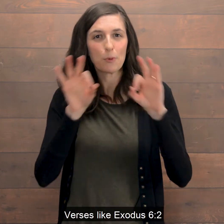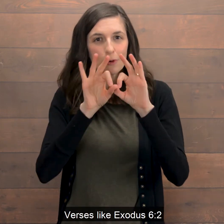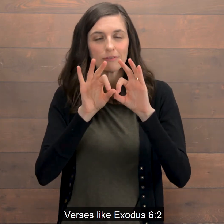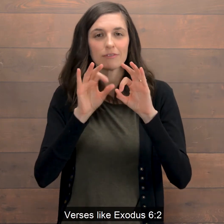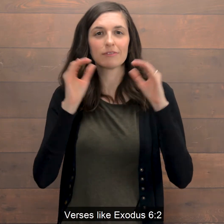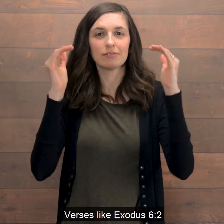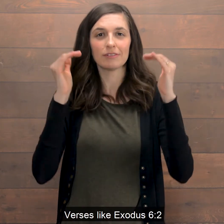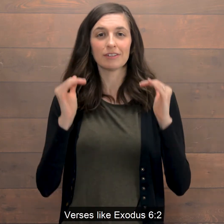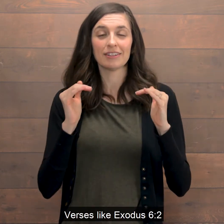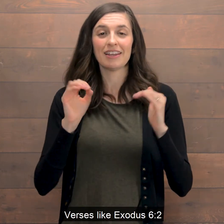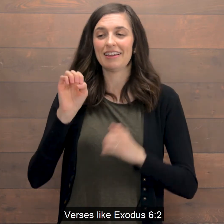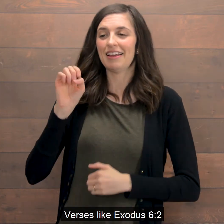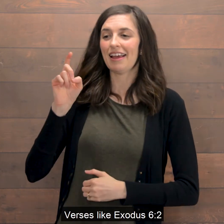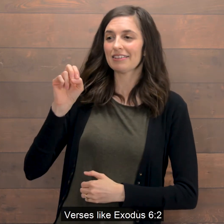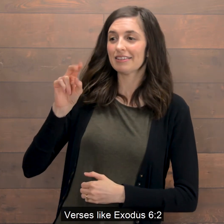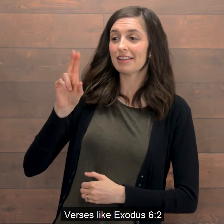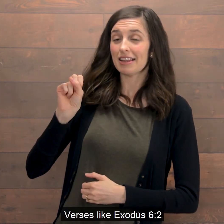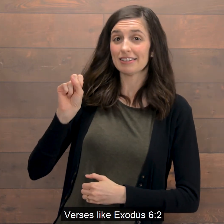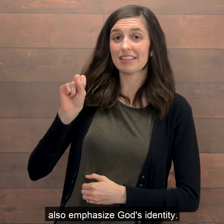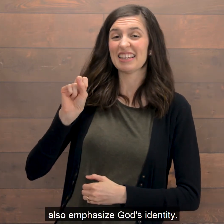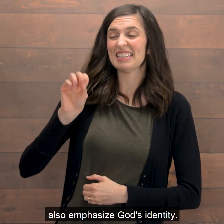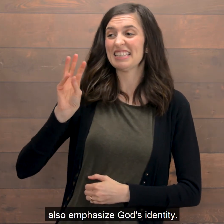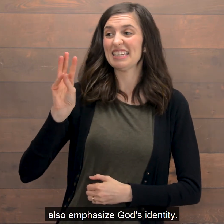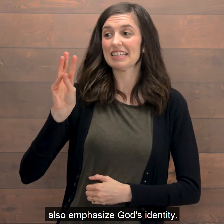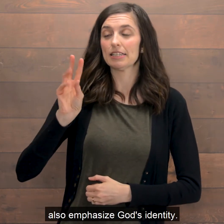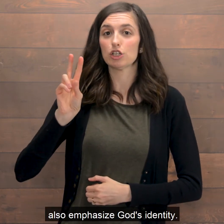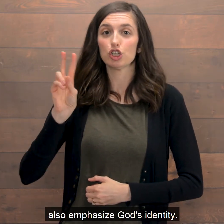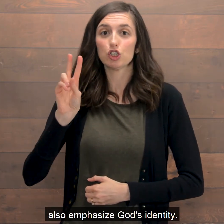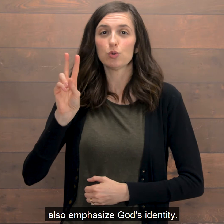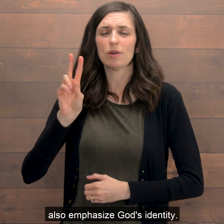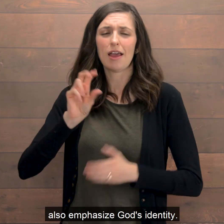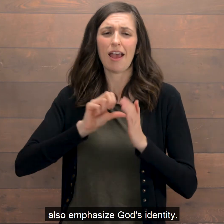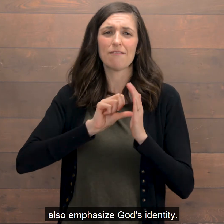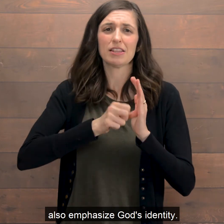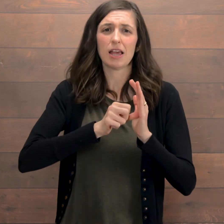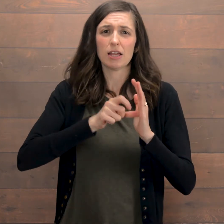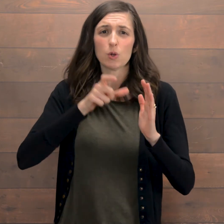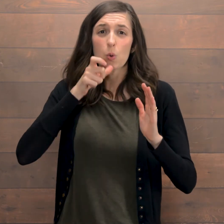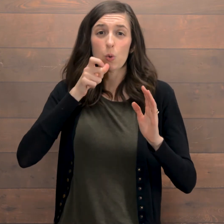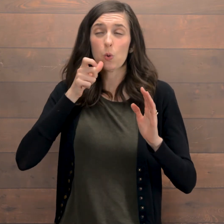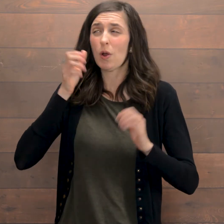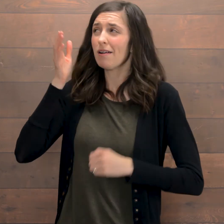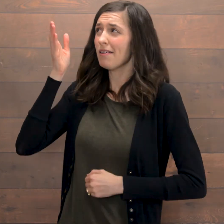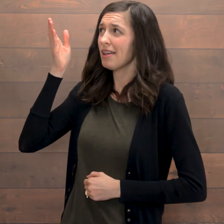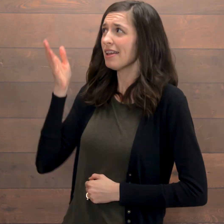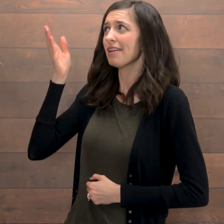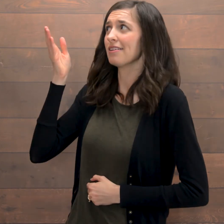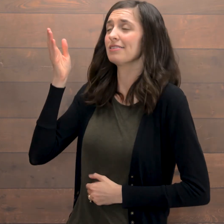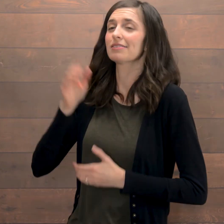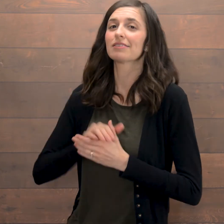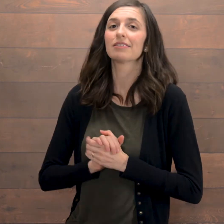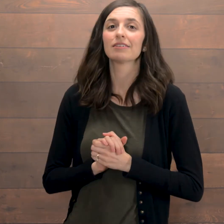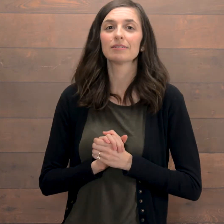Verses like Exodus 6:2 also emphasize God's identity.